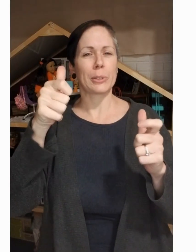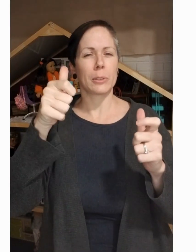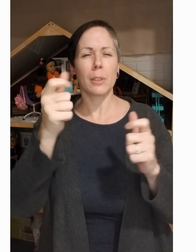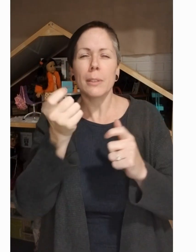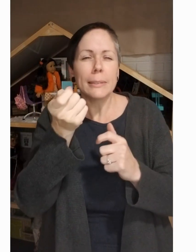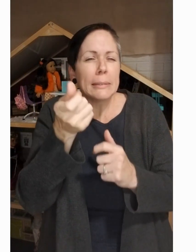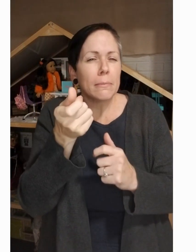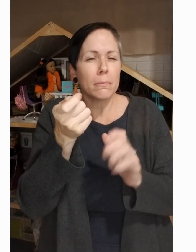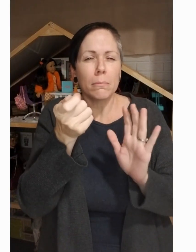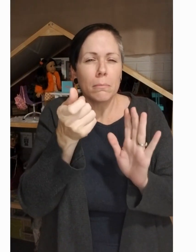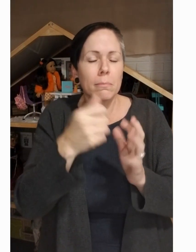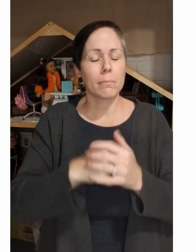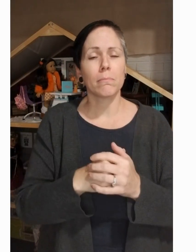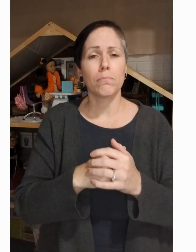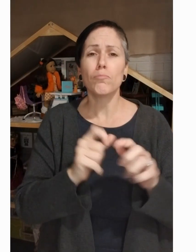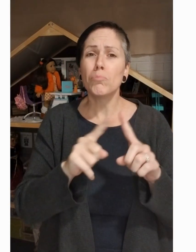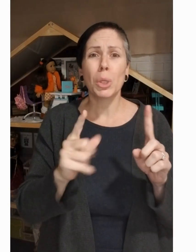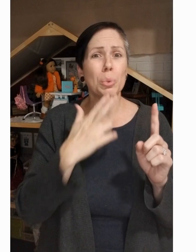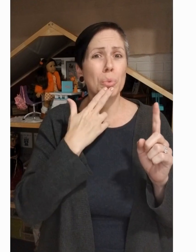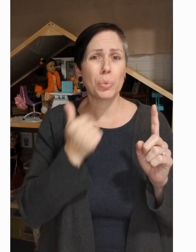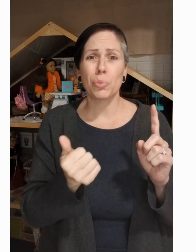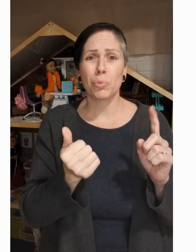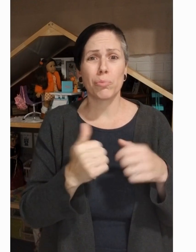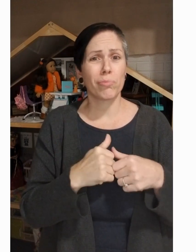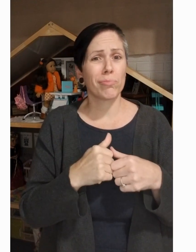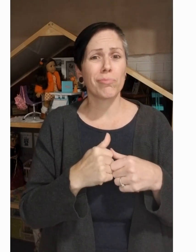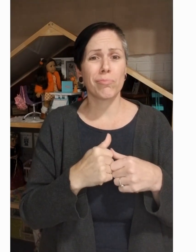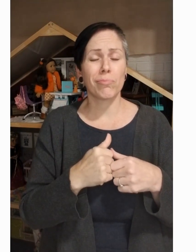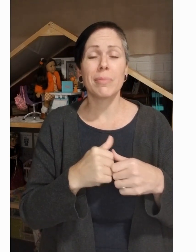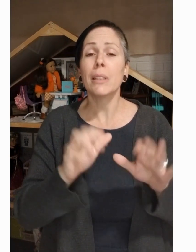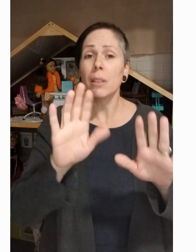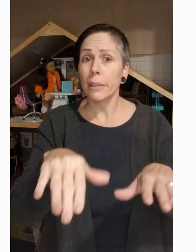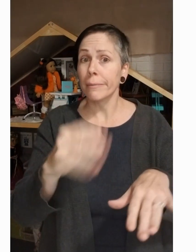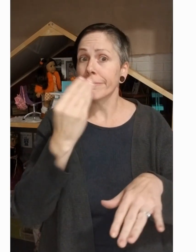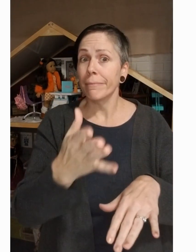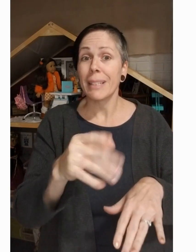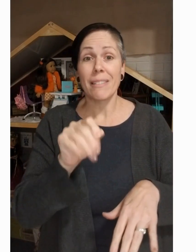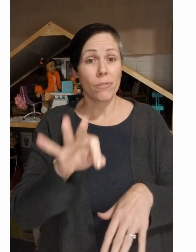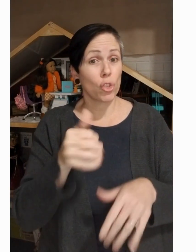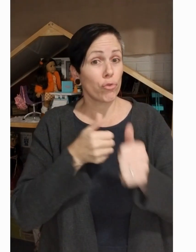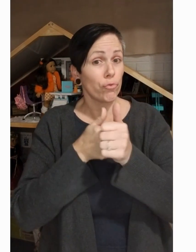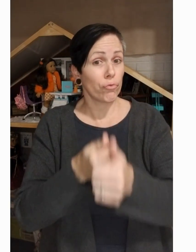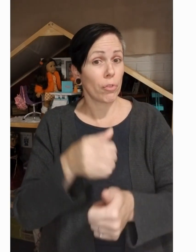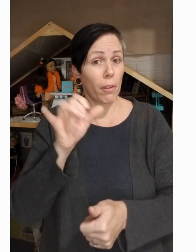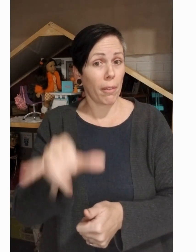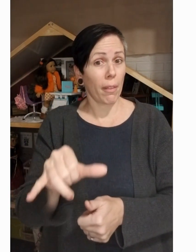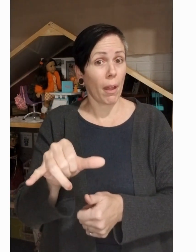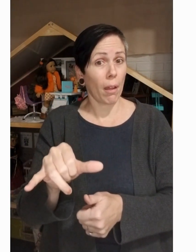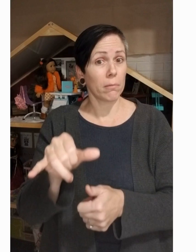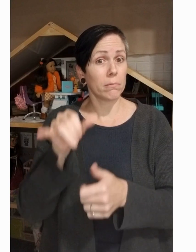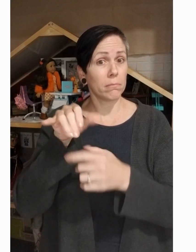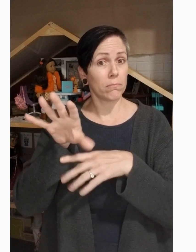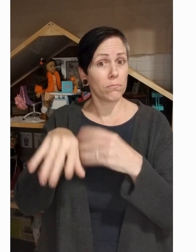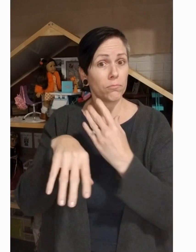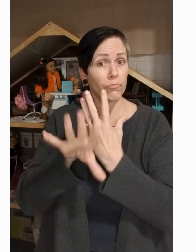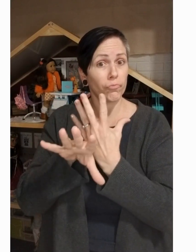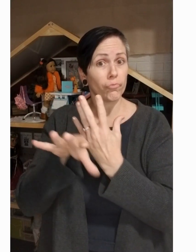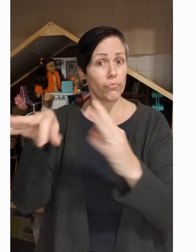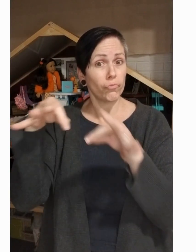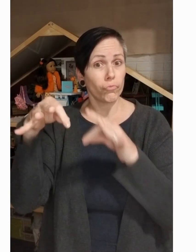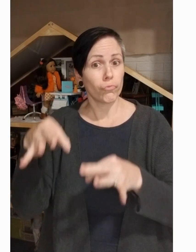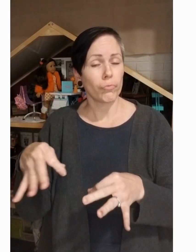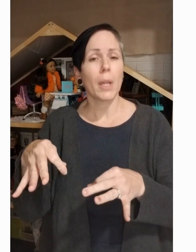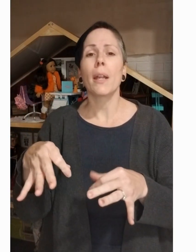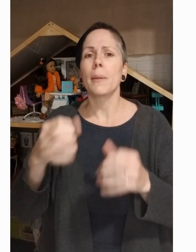them a little bit bigger. But they're super cute. And if you do that tutorial, um,